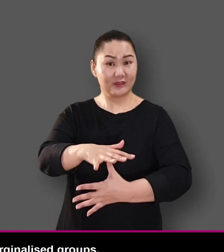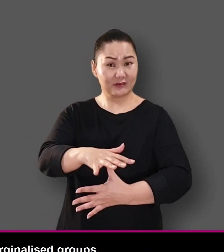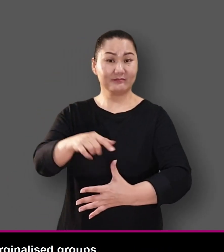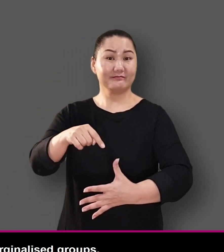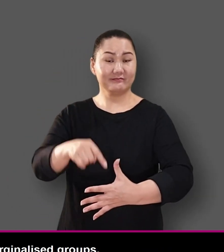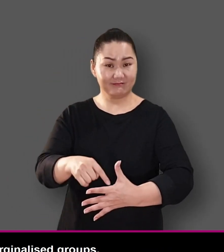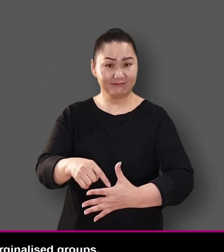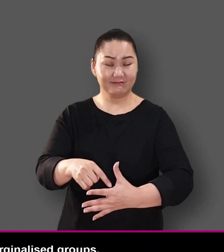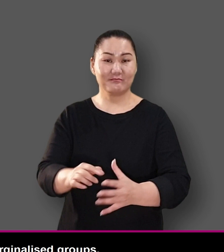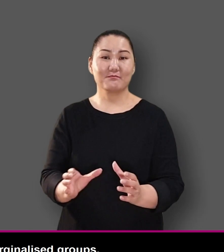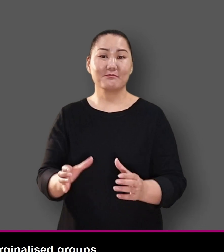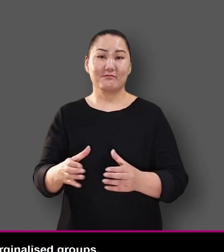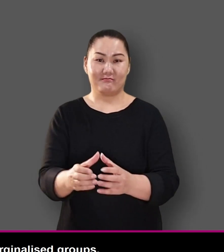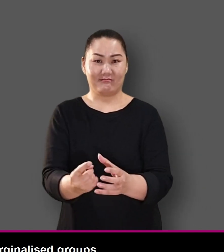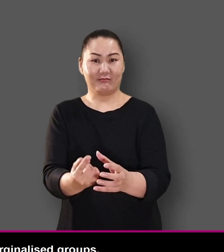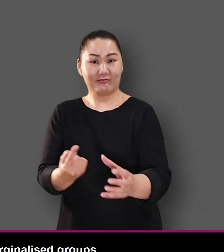within all marginalized groups.